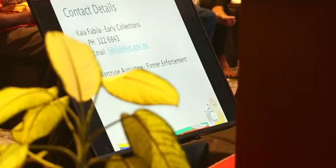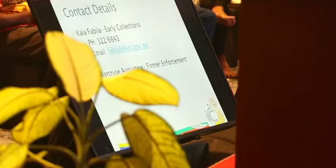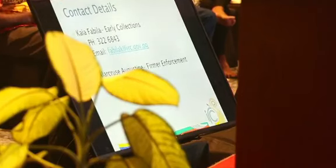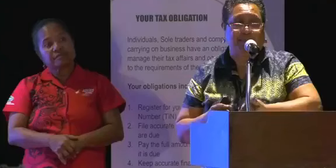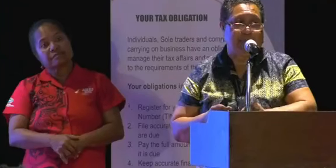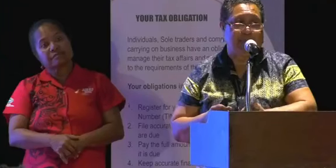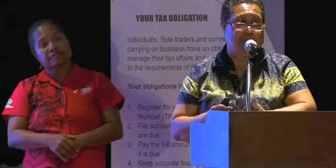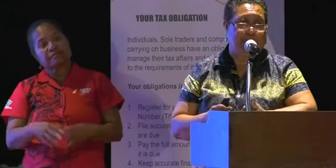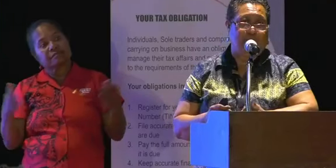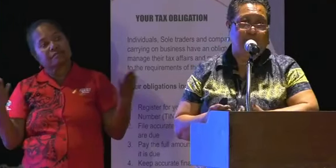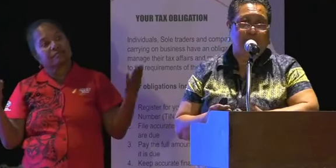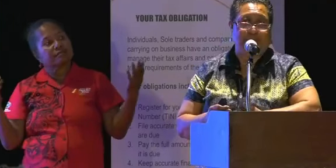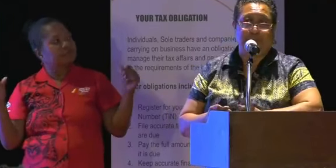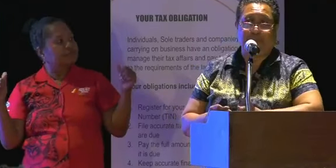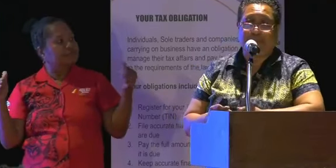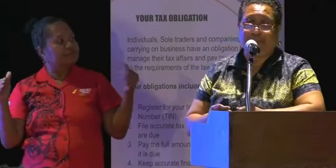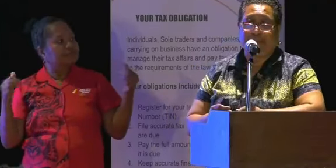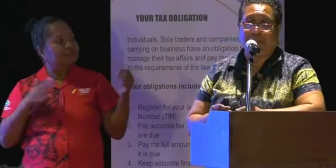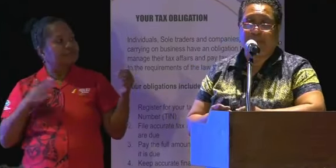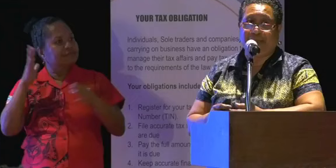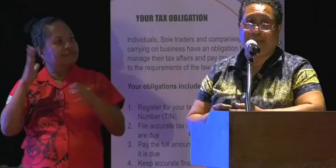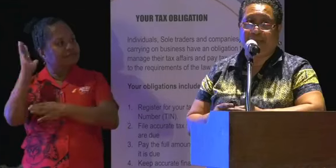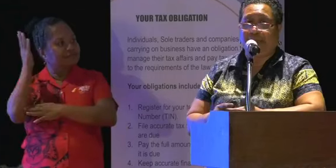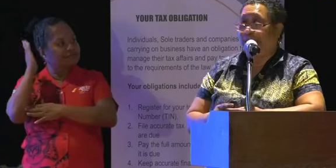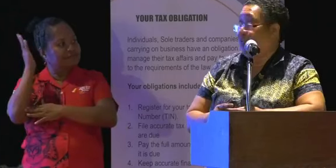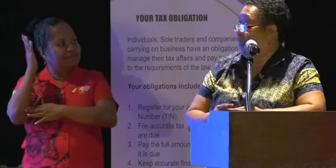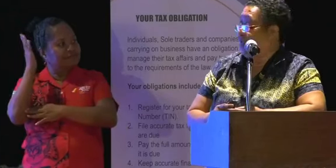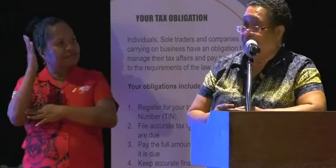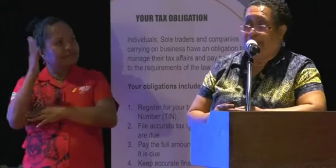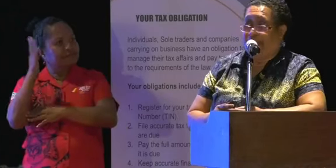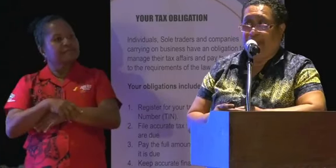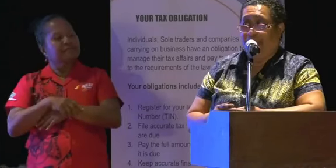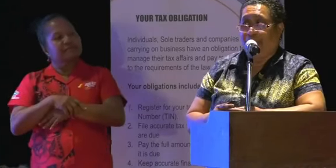And that brings me to the end of my presentation.